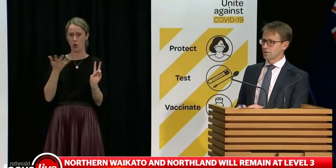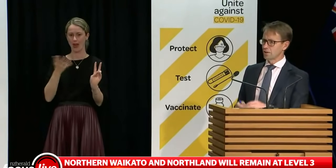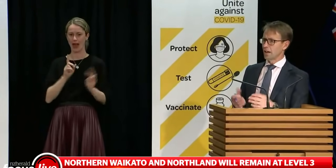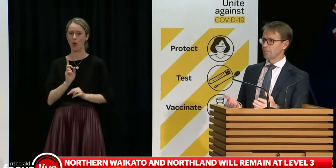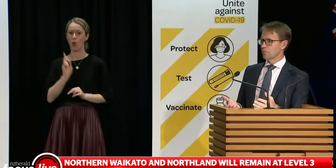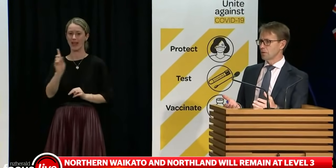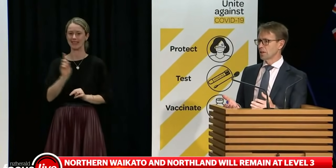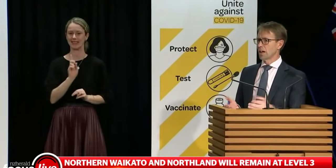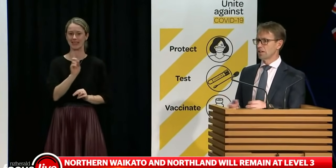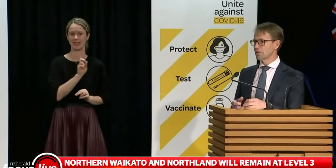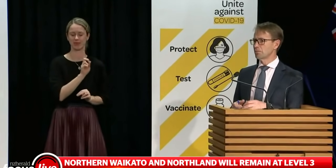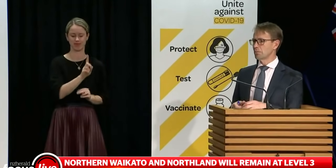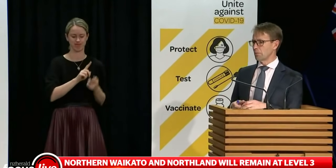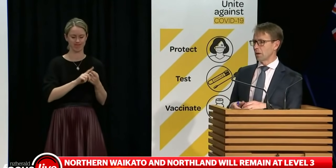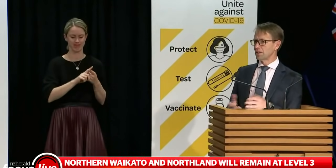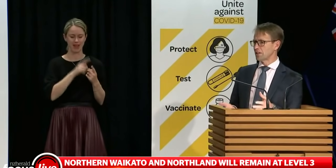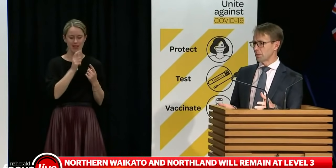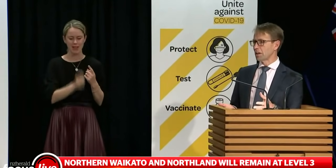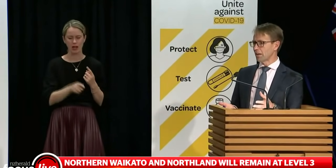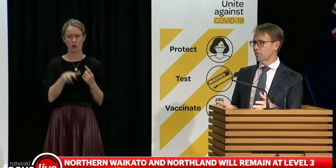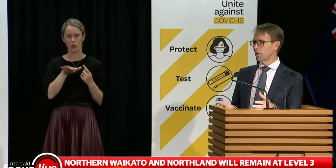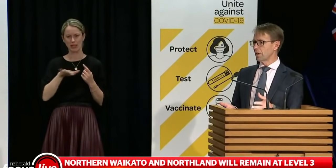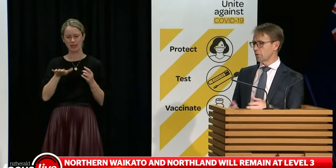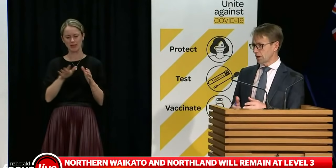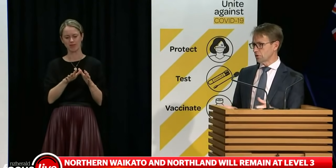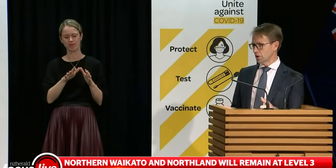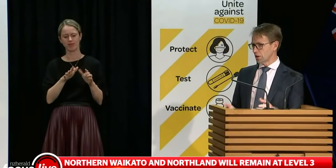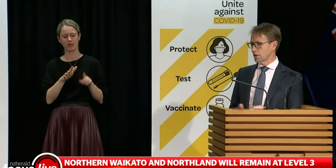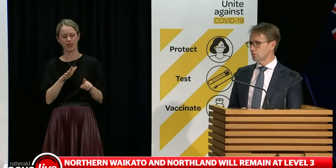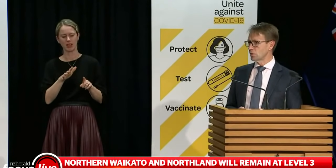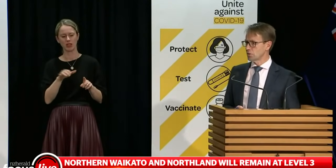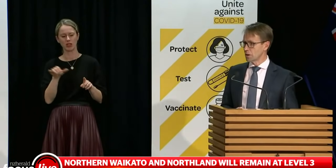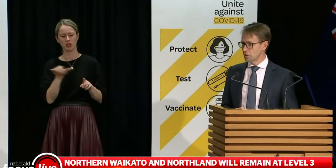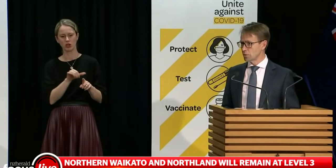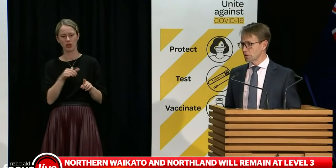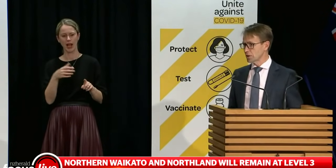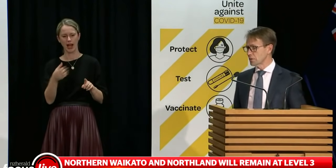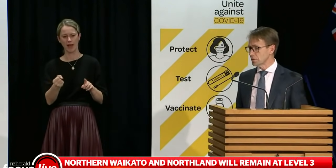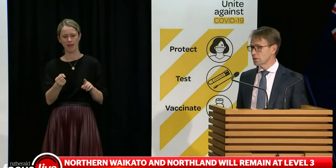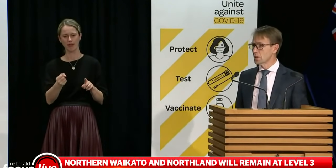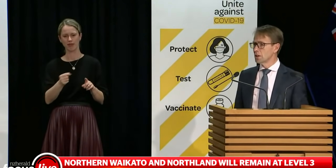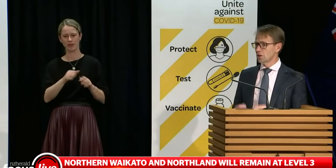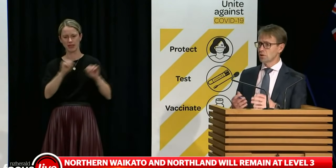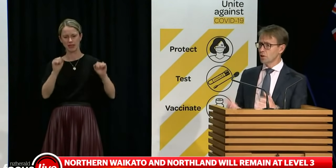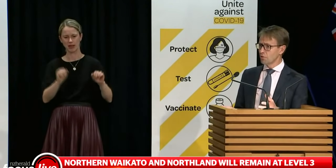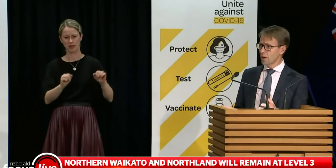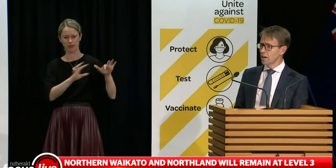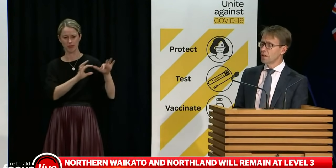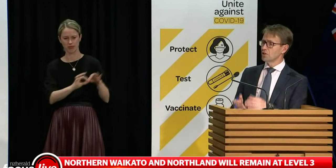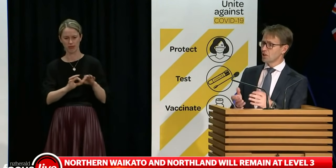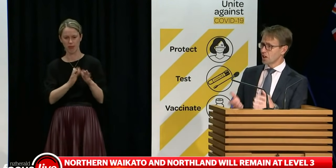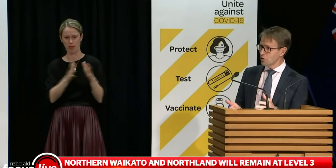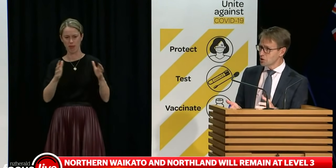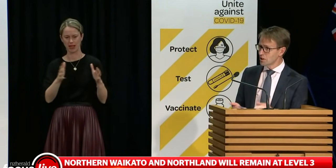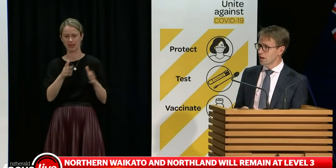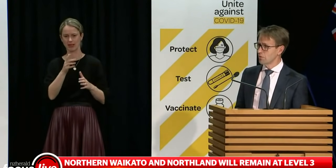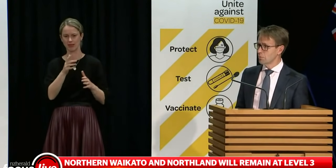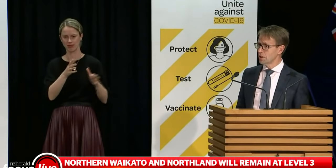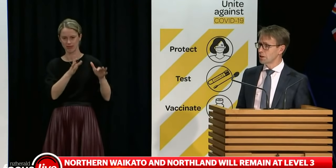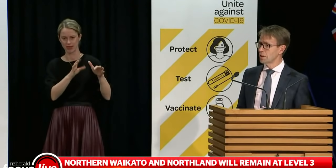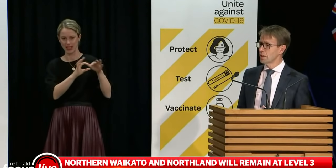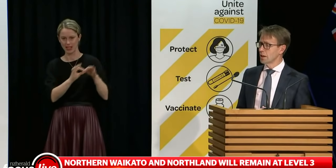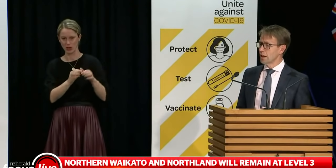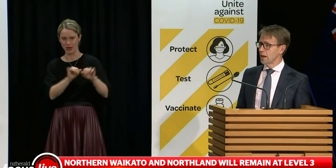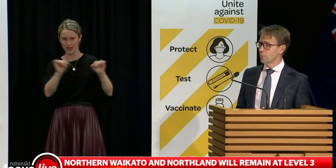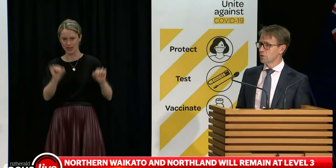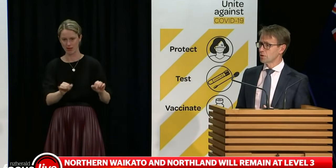are towns and places big enough where they would have reticulated wastewater systems. And so far it's encouraging. There haven't